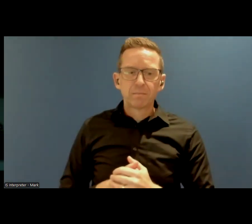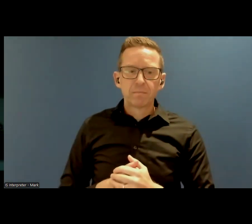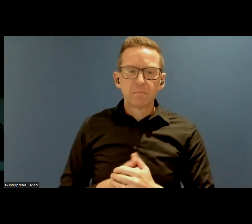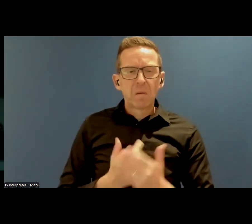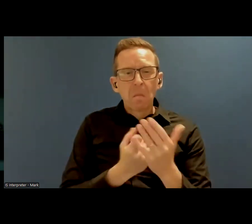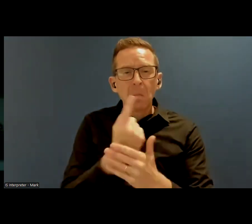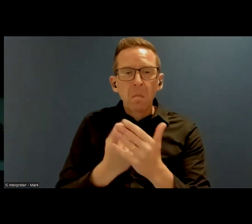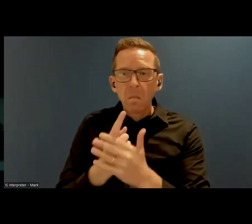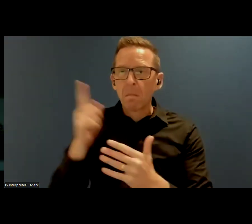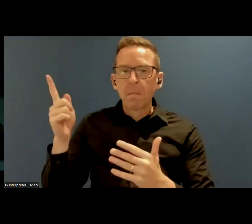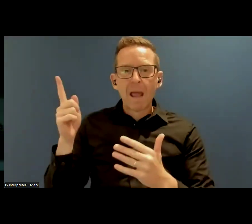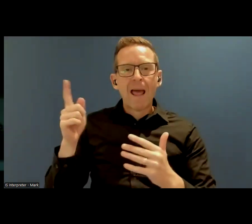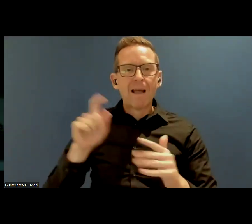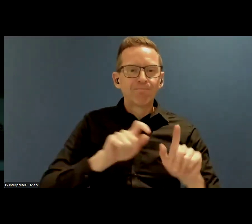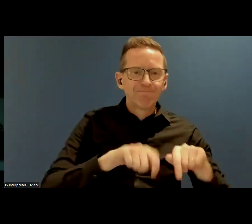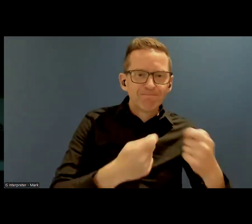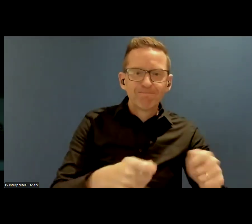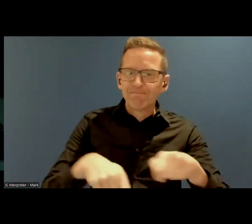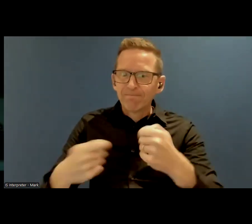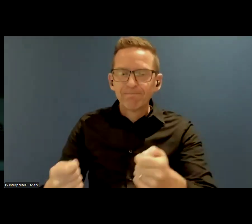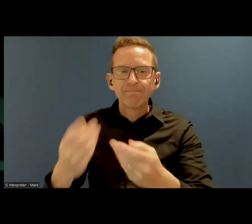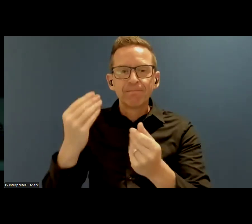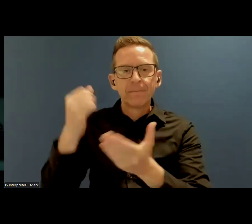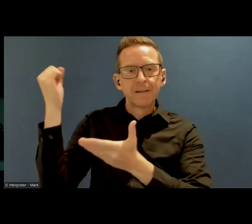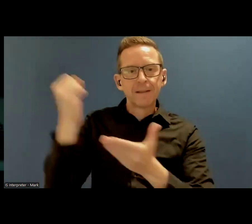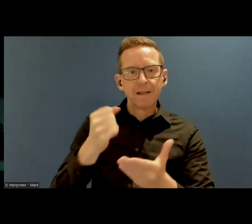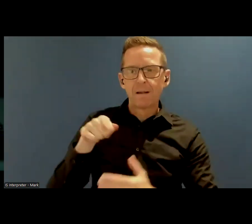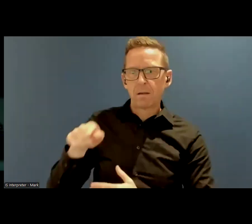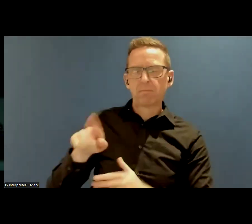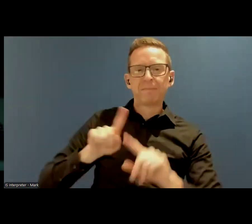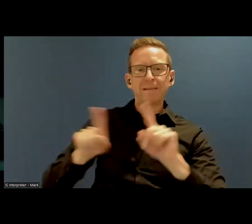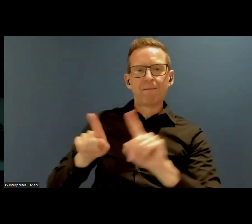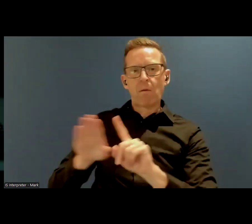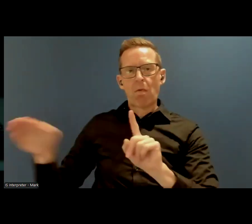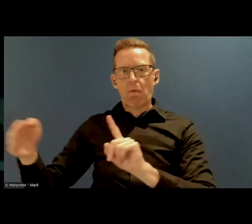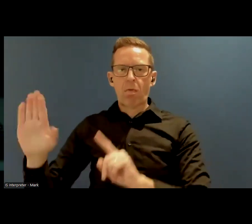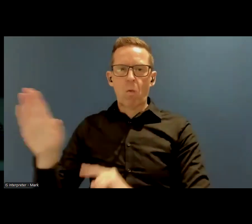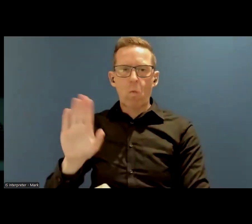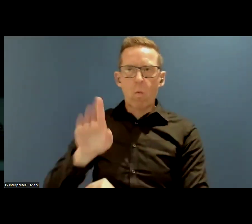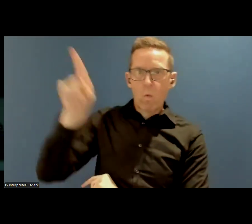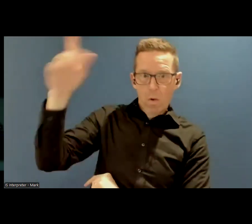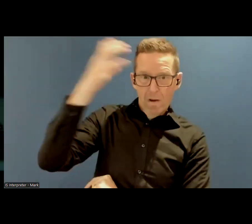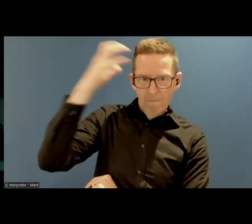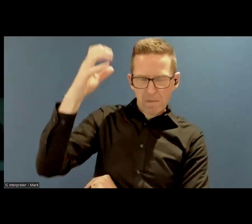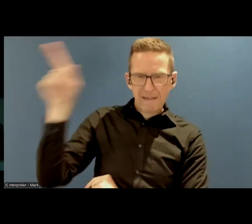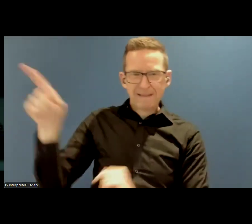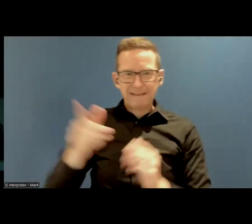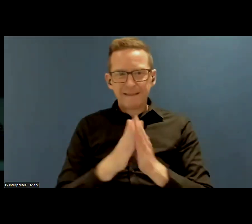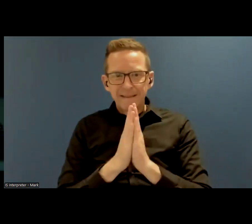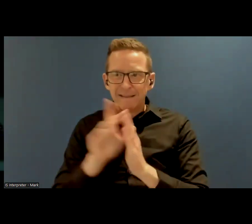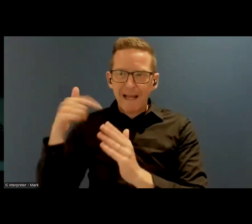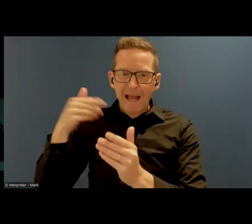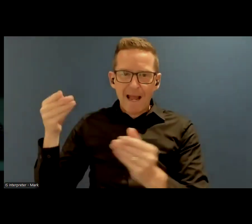donors that do not depend on government financing, so again, after the shutdown